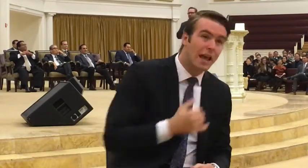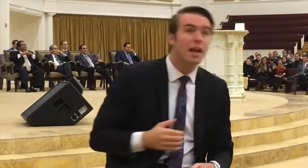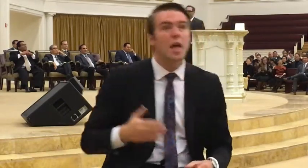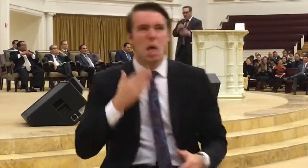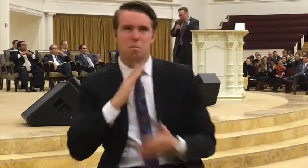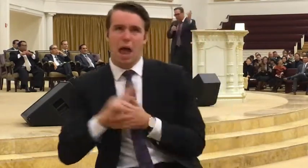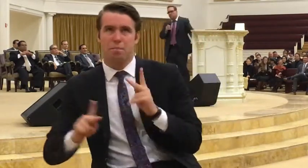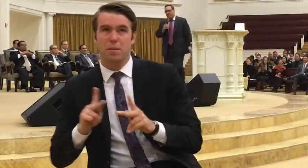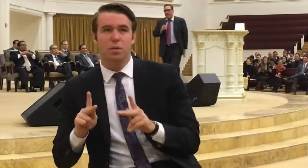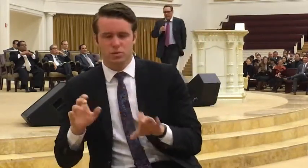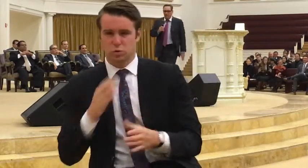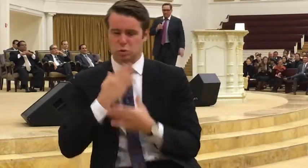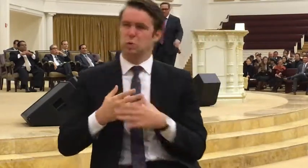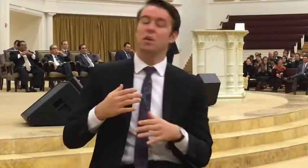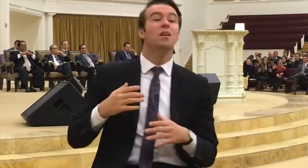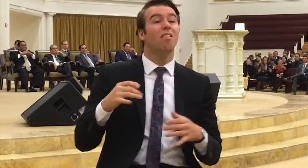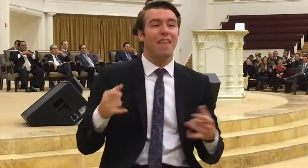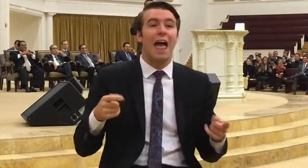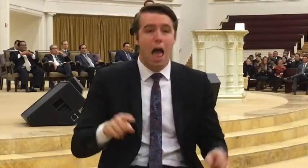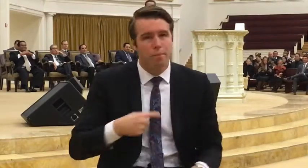can act like a knucklehead. I understand that.